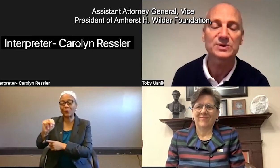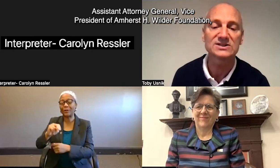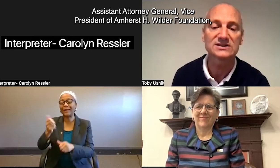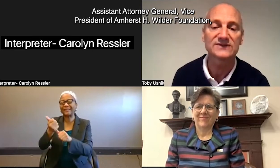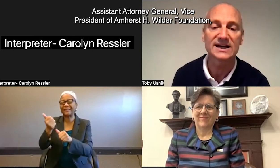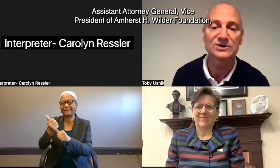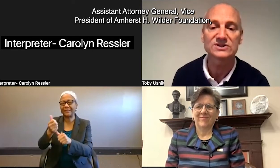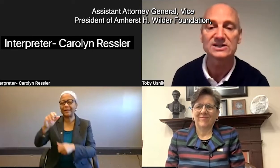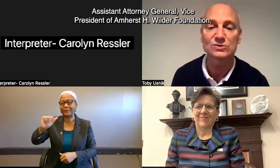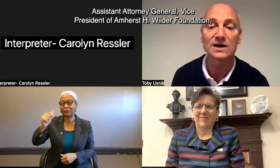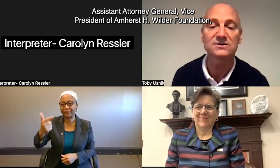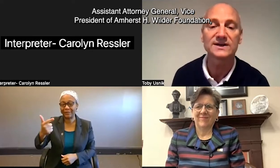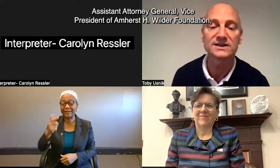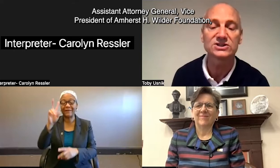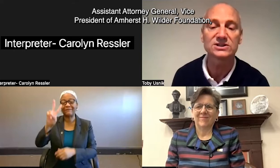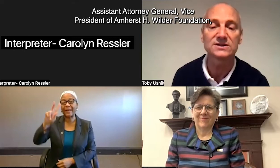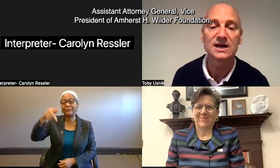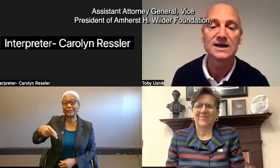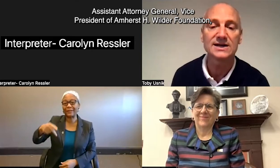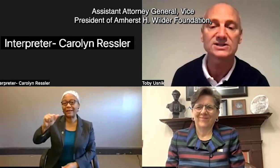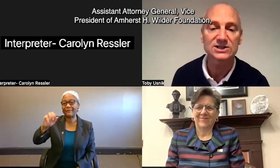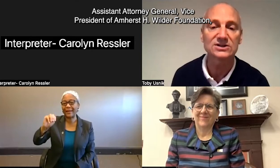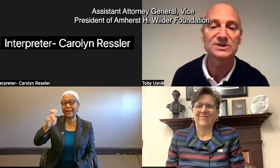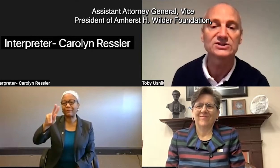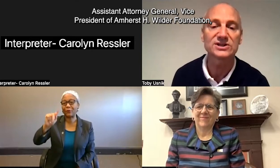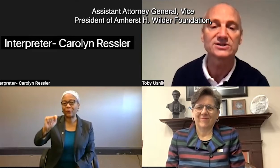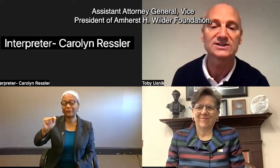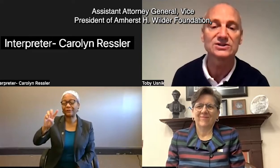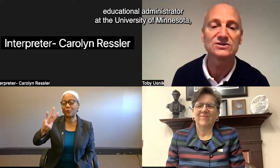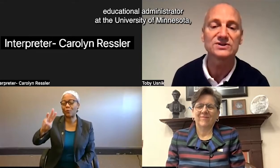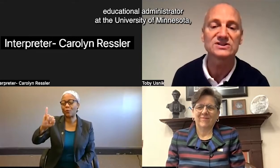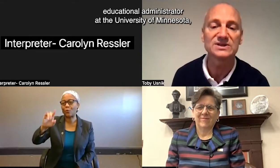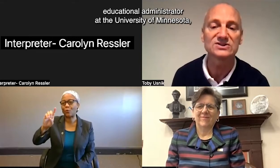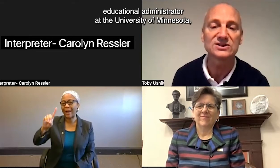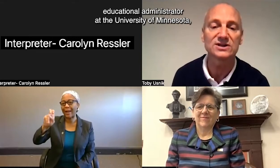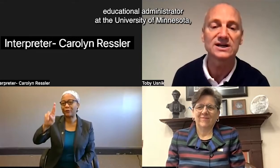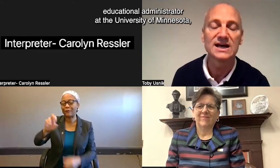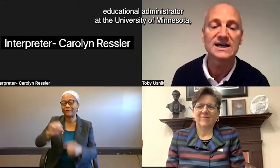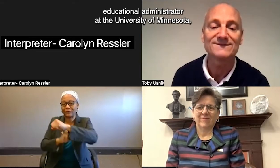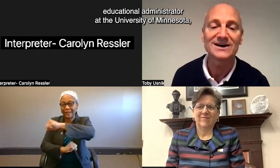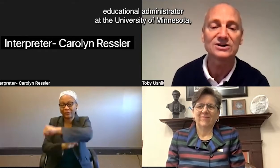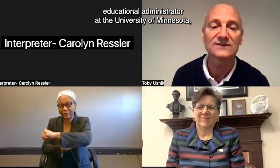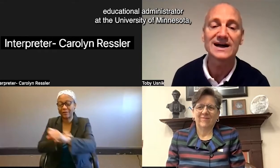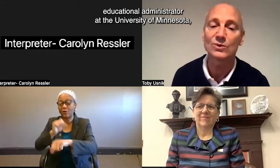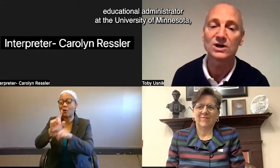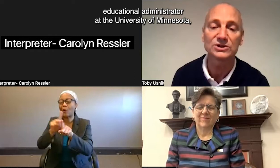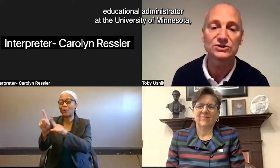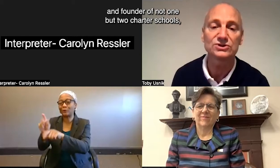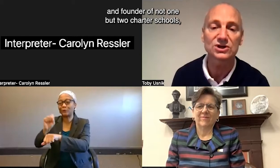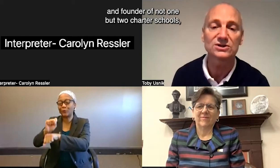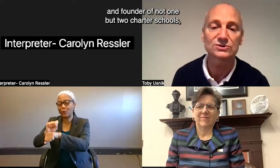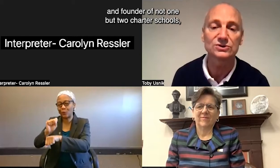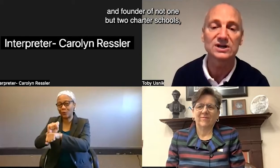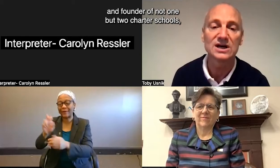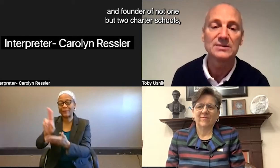Vice President of Amherst H. Wilder Foundation, Educational Administrator at the University of Minnesota, and founder of not one but